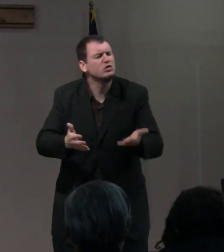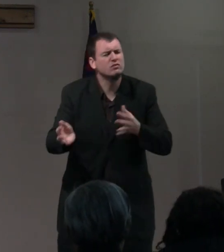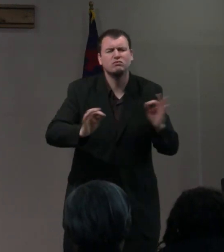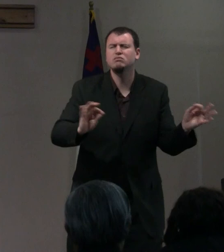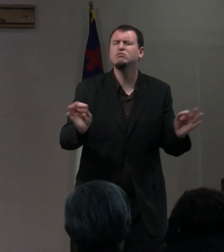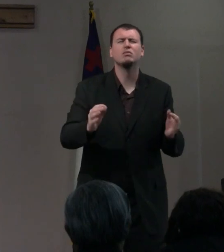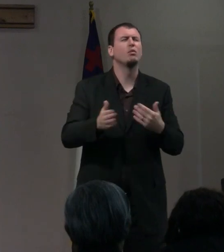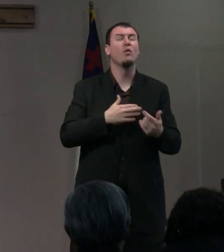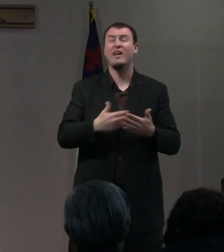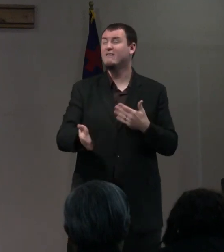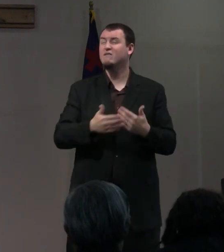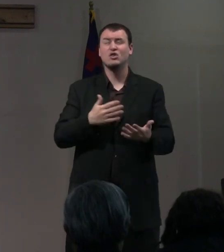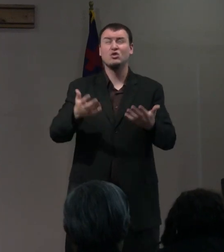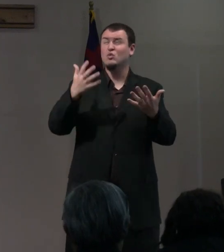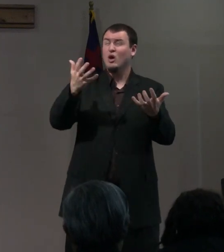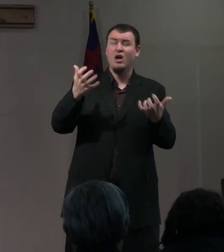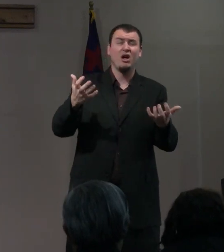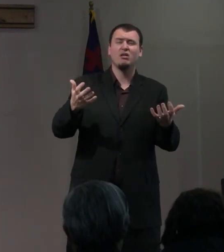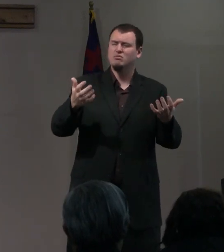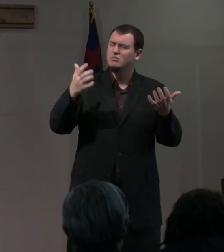servants to be willing to do